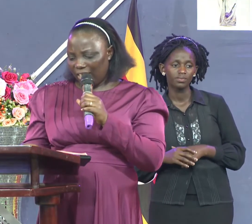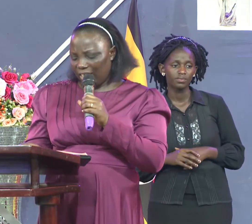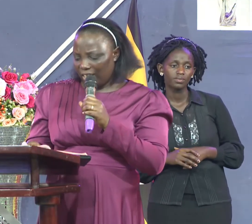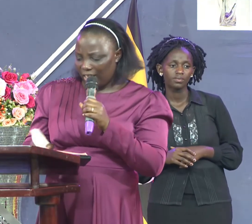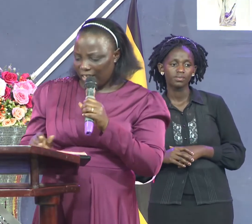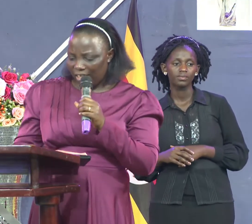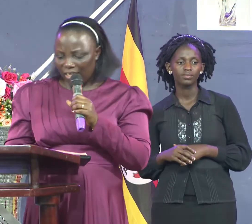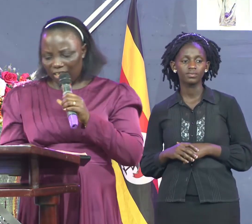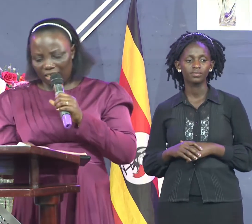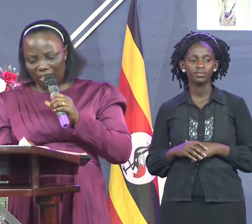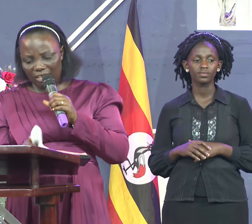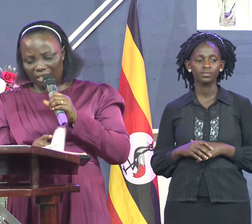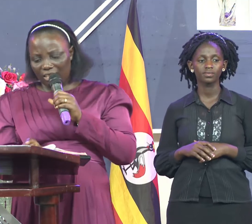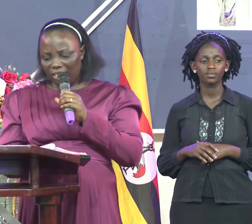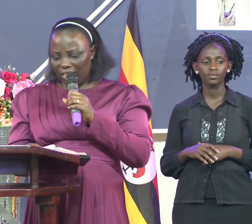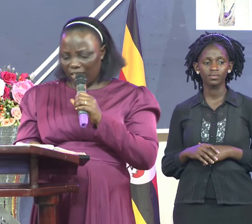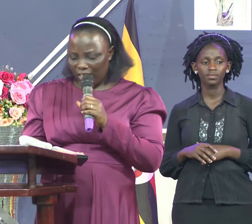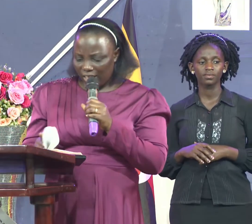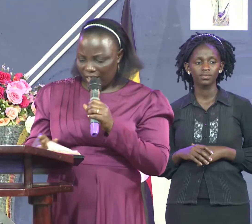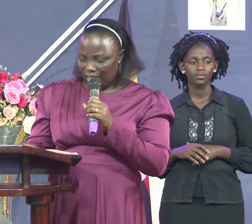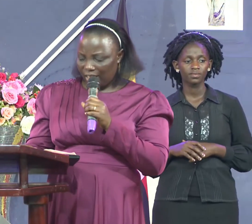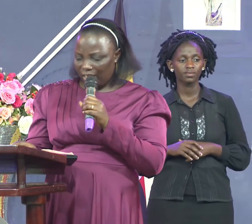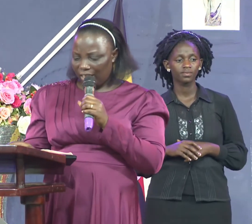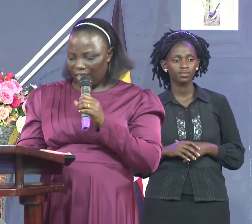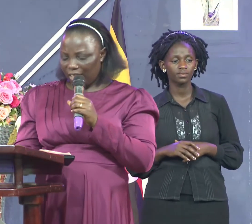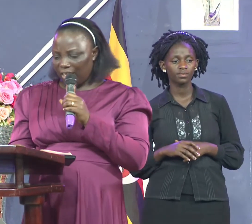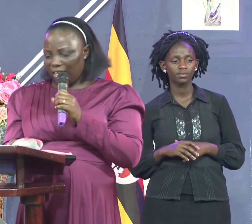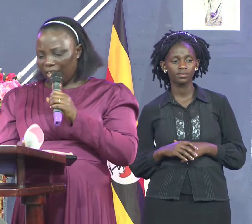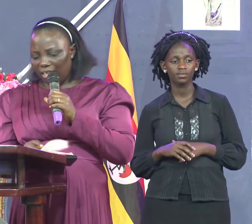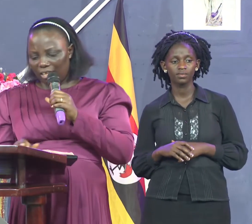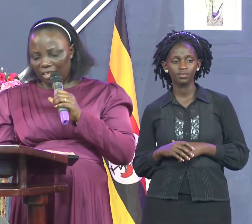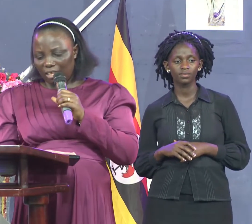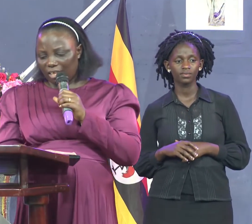first see what her children would call of her, what they would